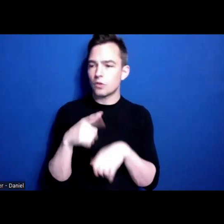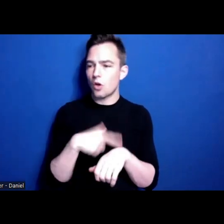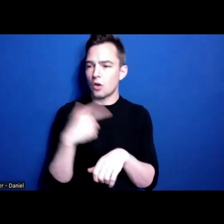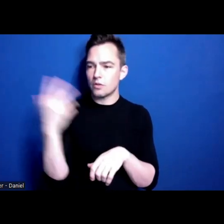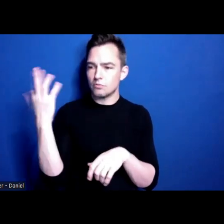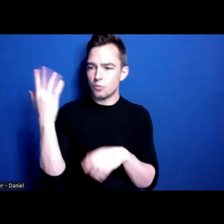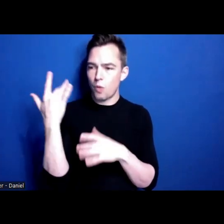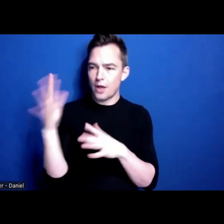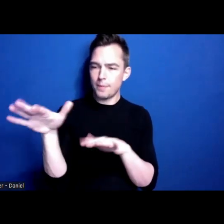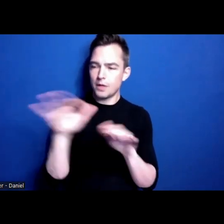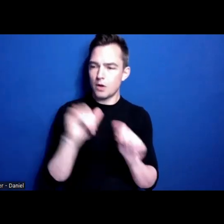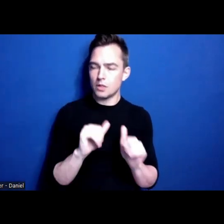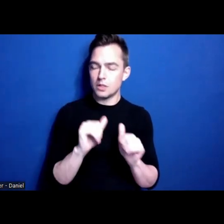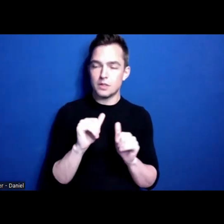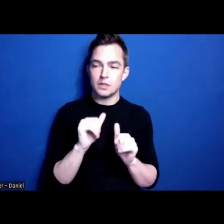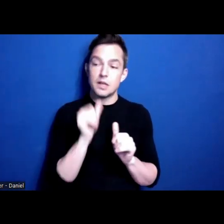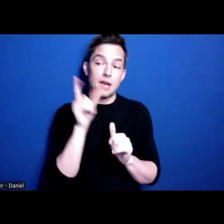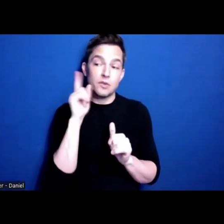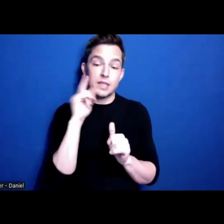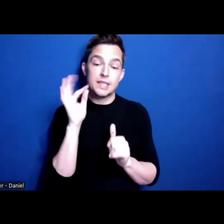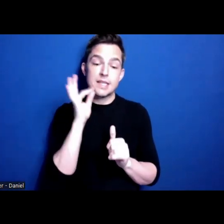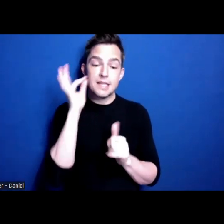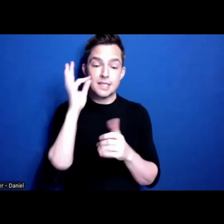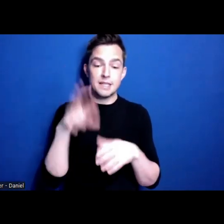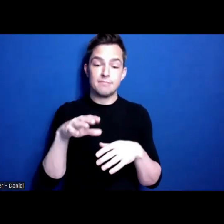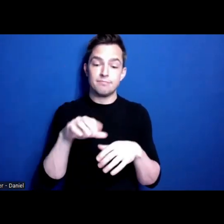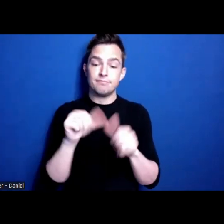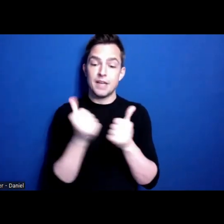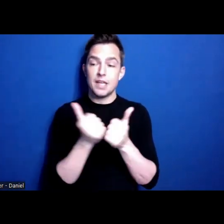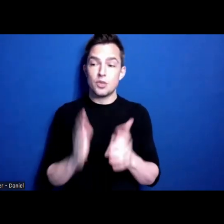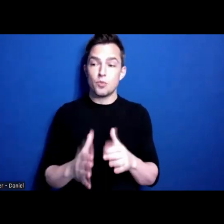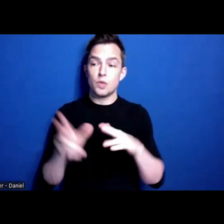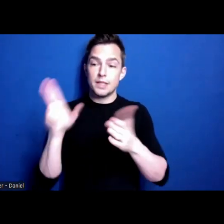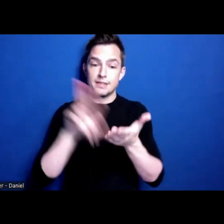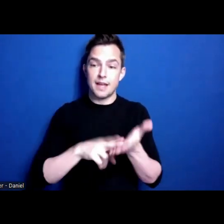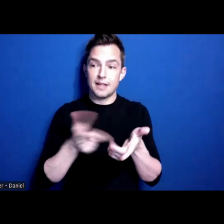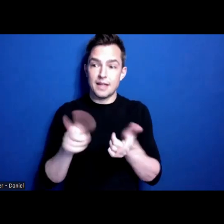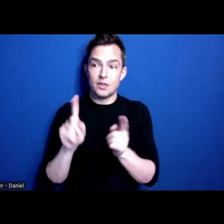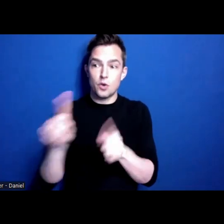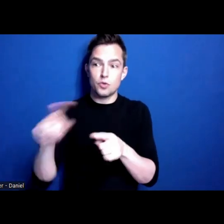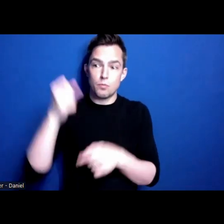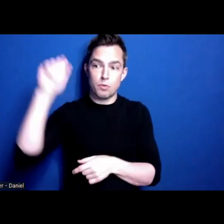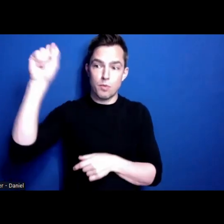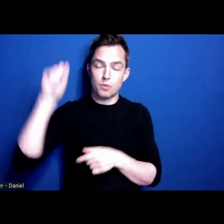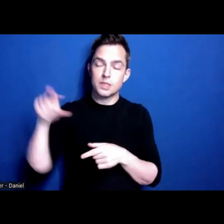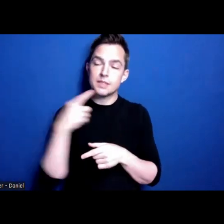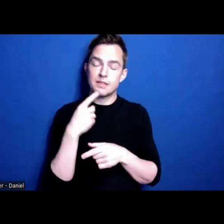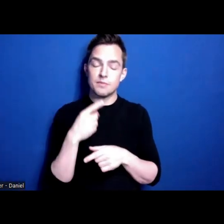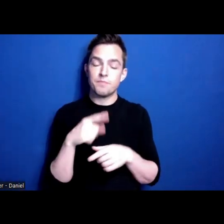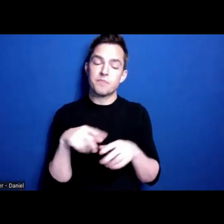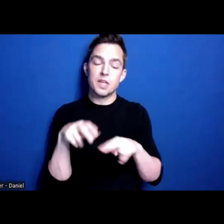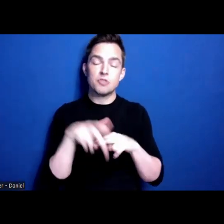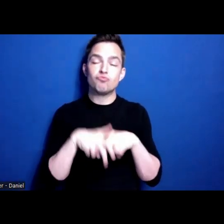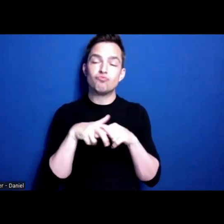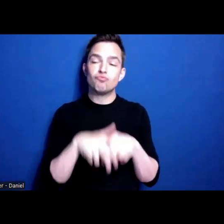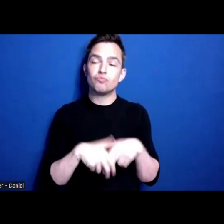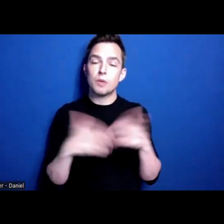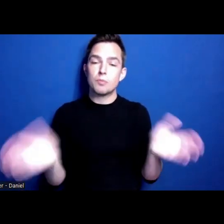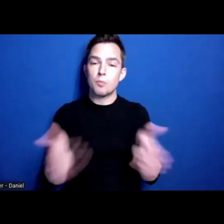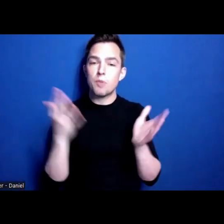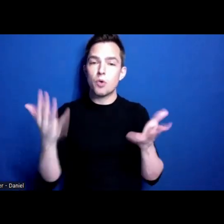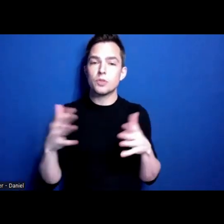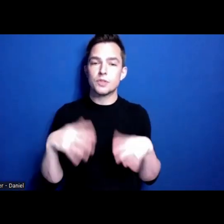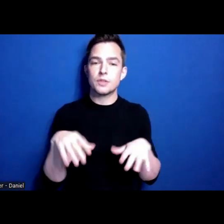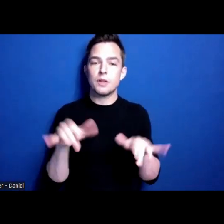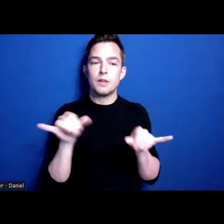Now, I don't think the Indian agent would have signed it for you to go to a protest. He'd say it promotes idleness, just like dancing